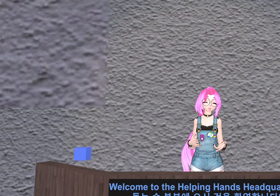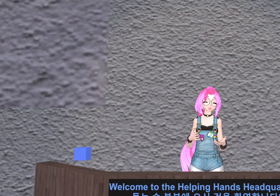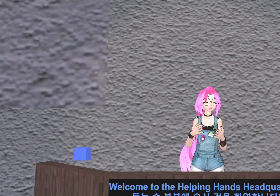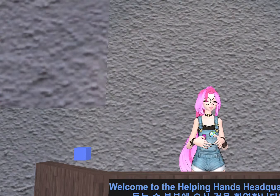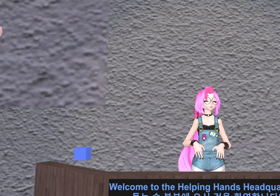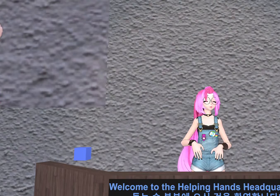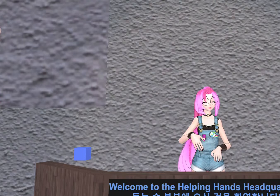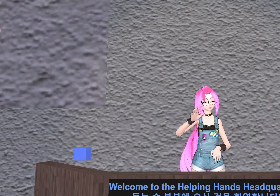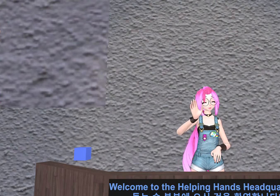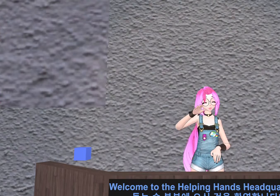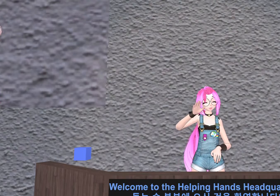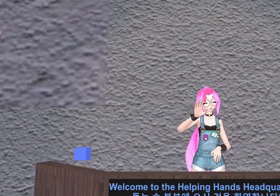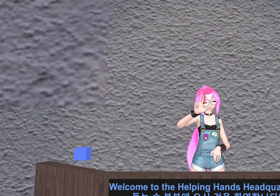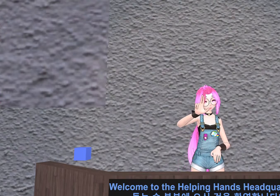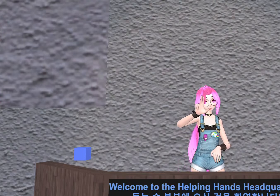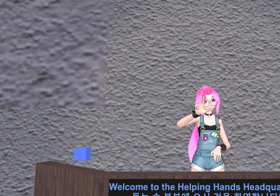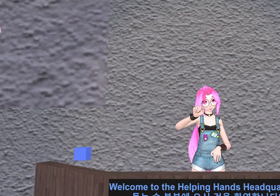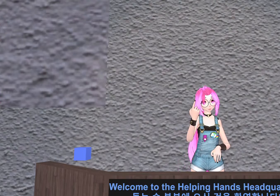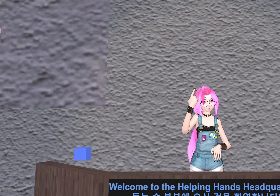No. Who am I?